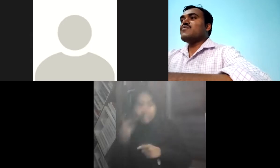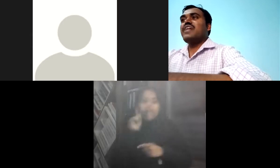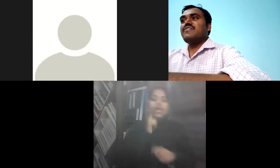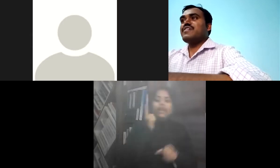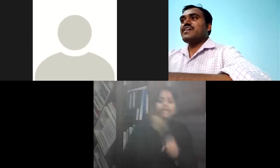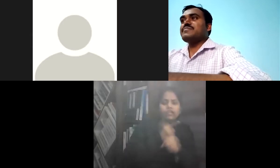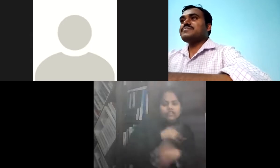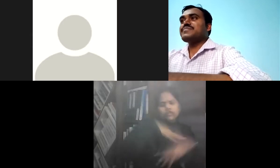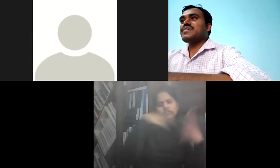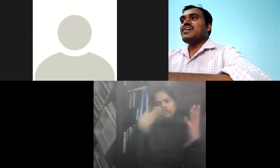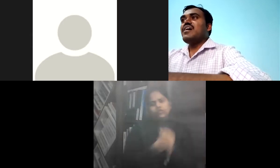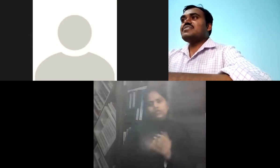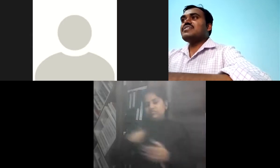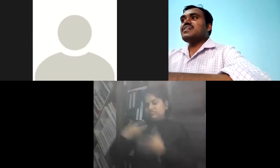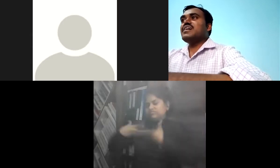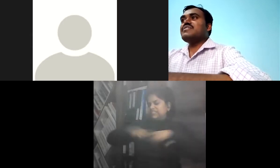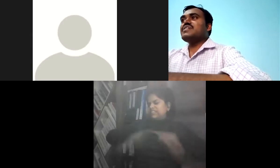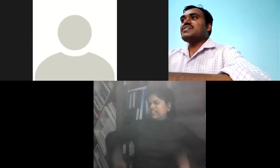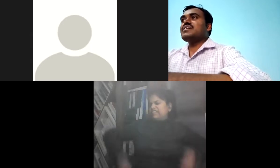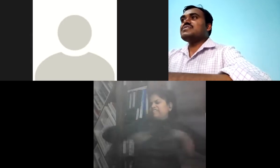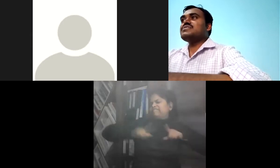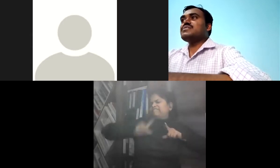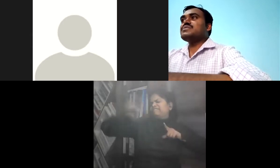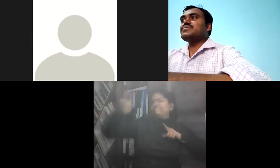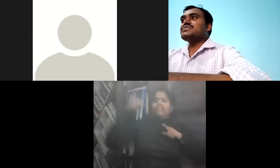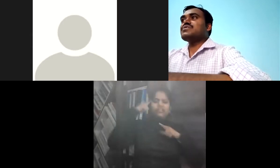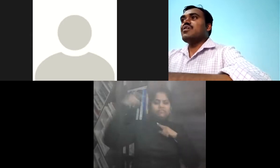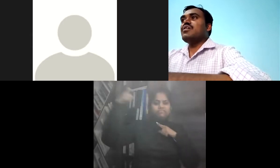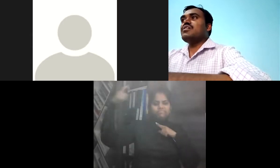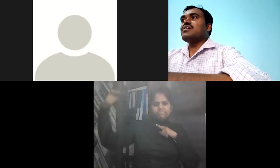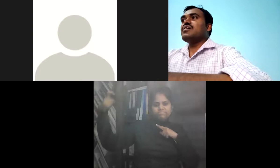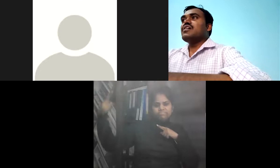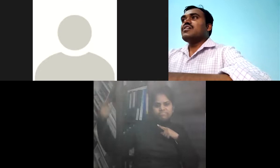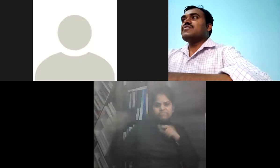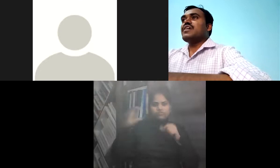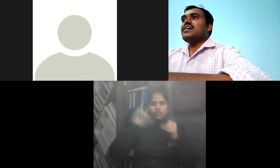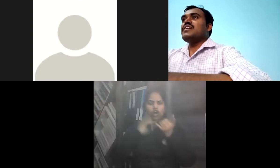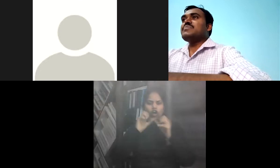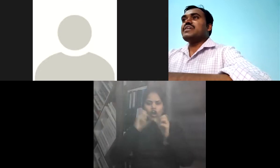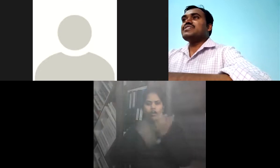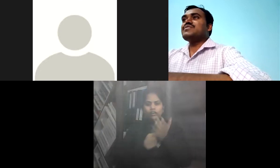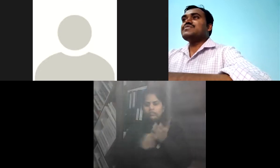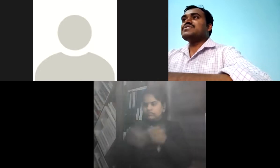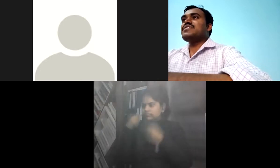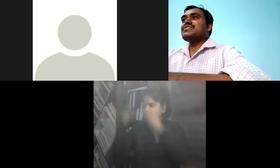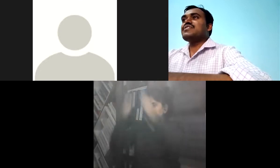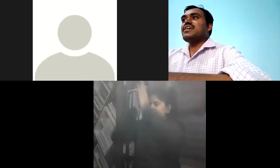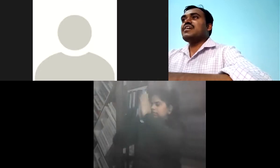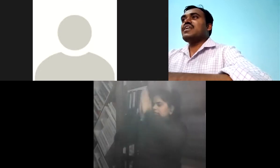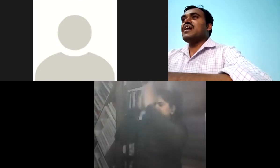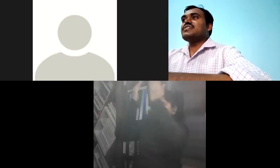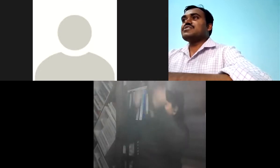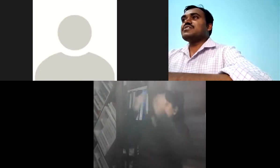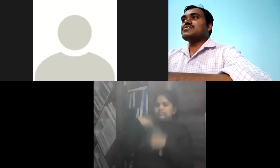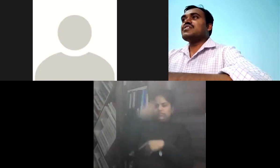desire of lifetime. Oscar cultivated resistance towards God for ideal presence of Jesus in the